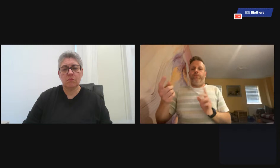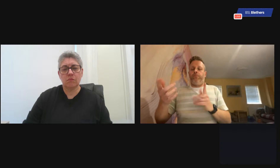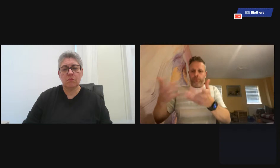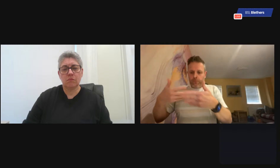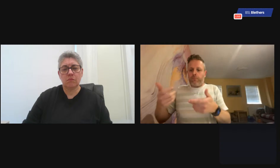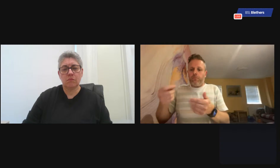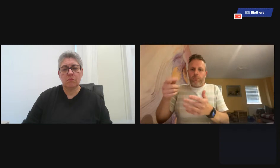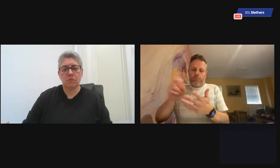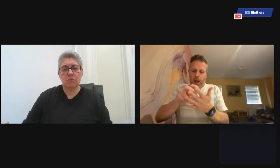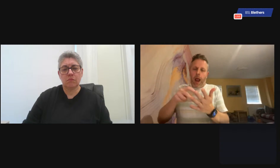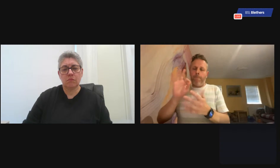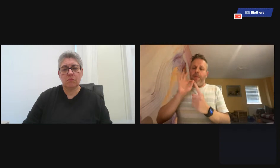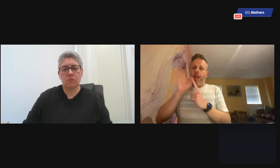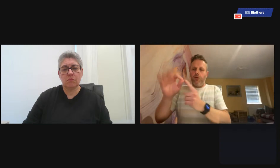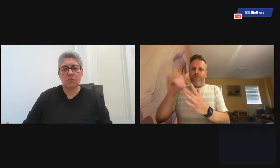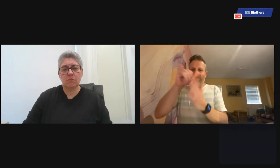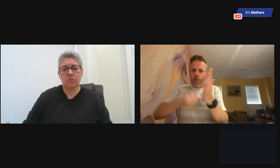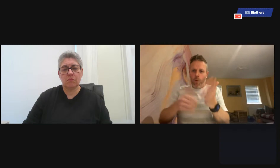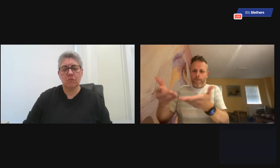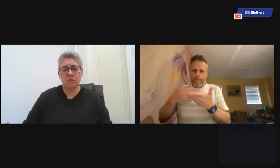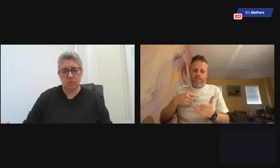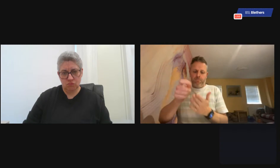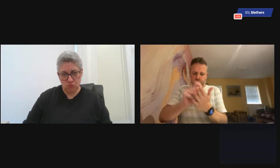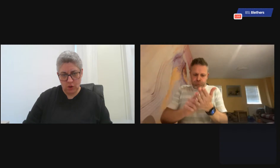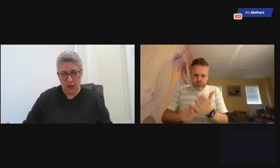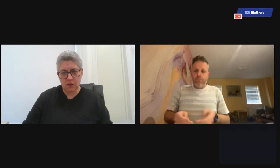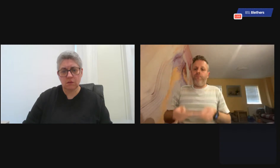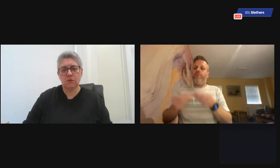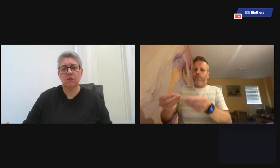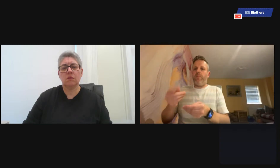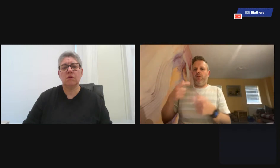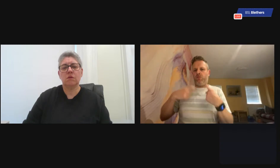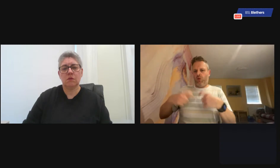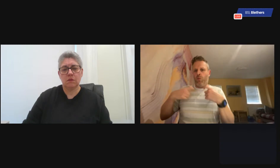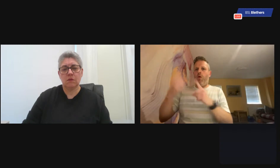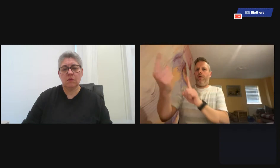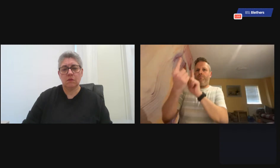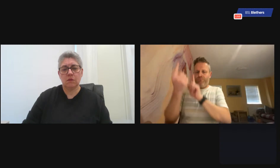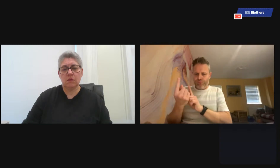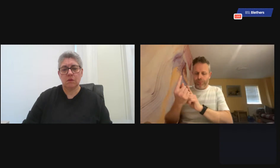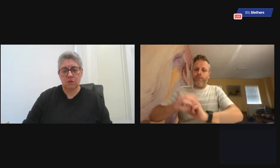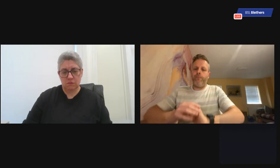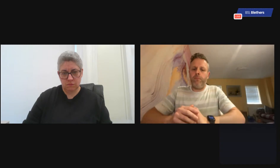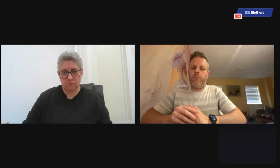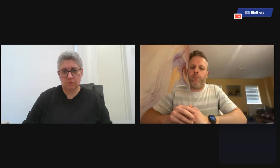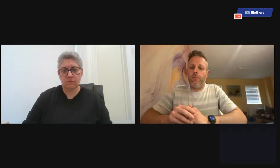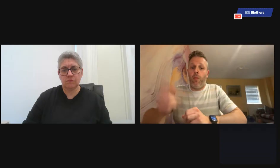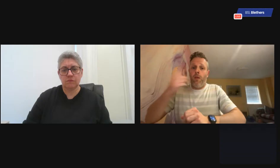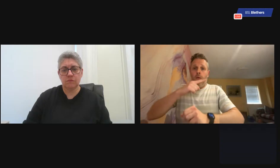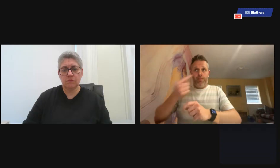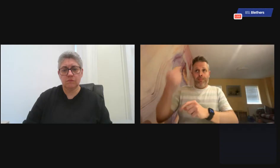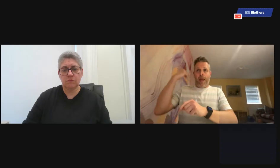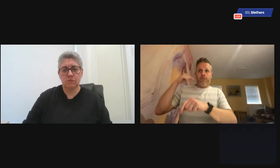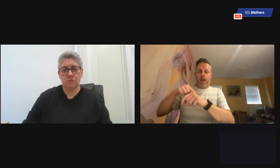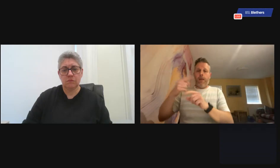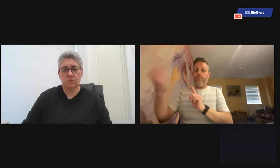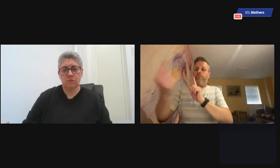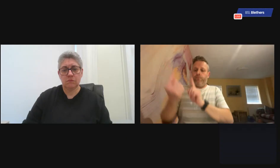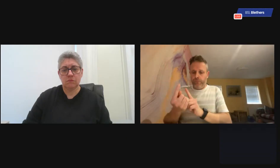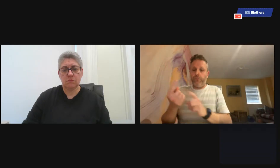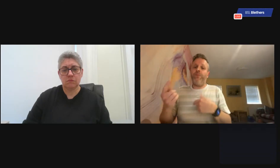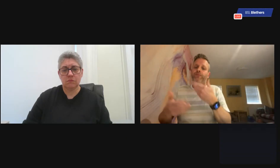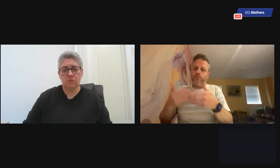really interested in becoming a foster carer. And they gave me the application form. And really, I met thereafter with a